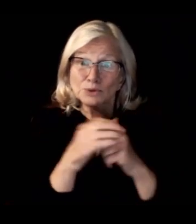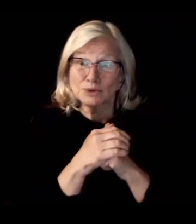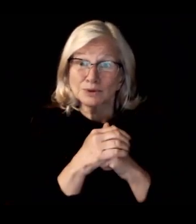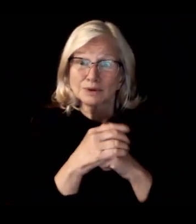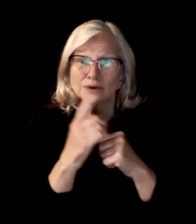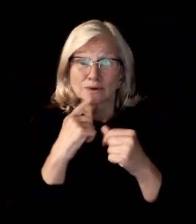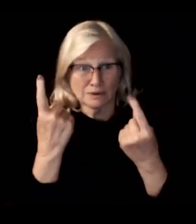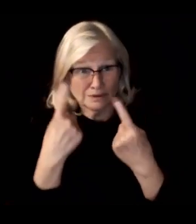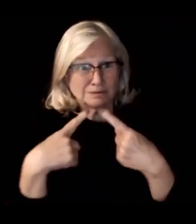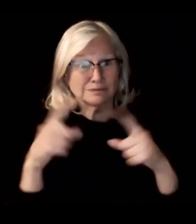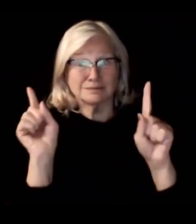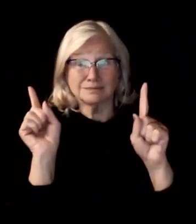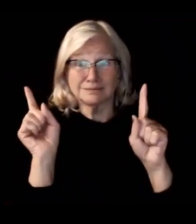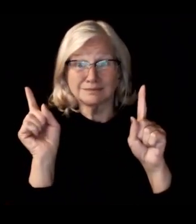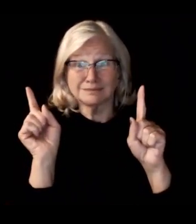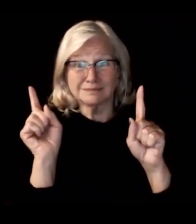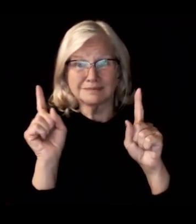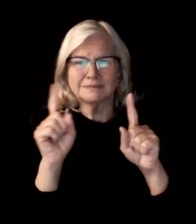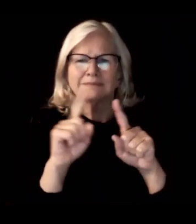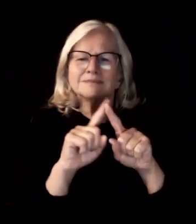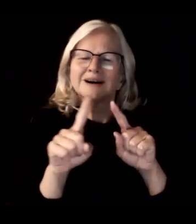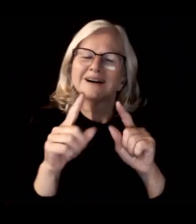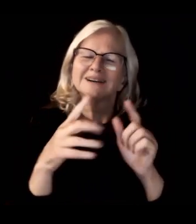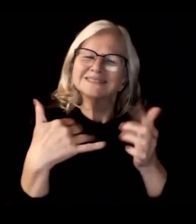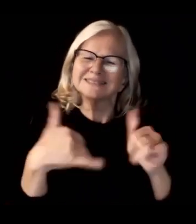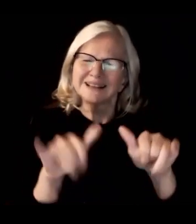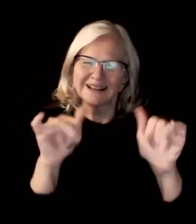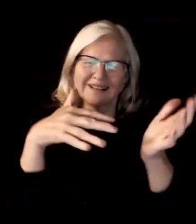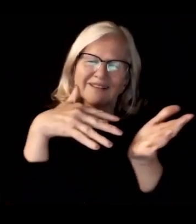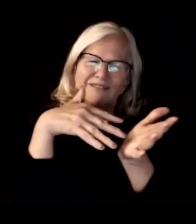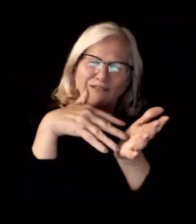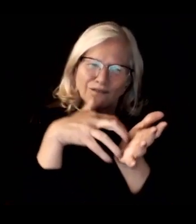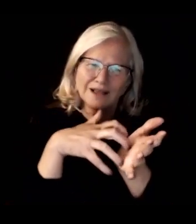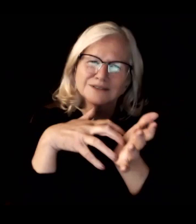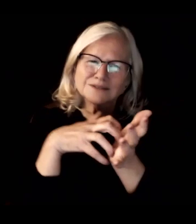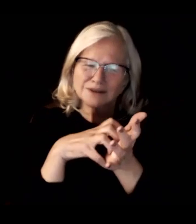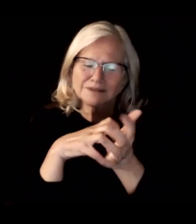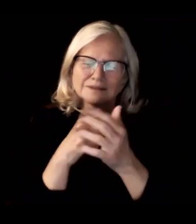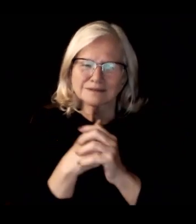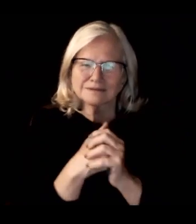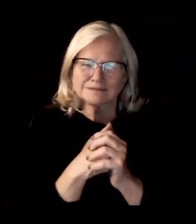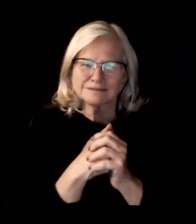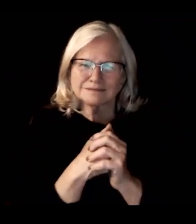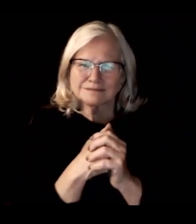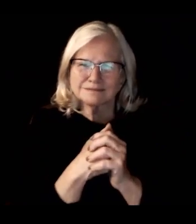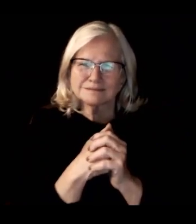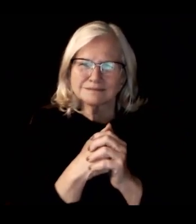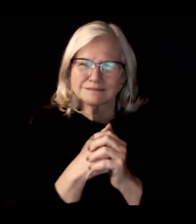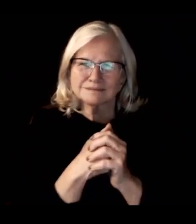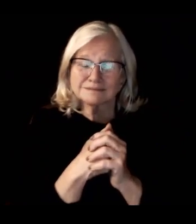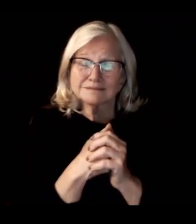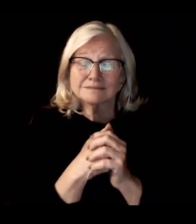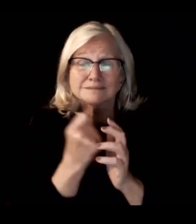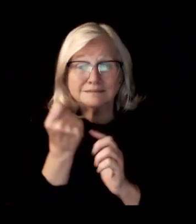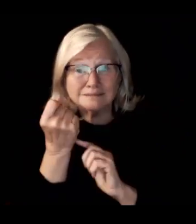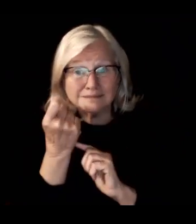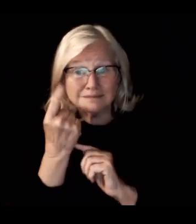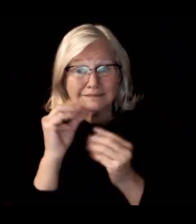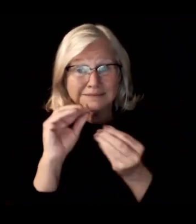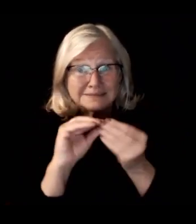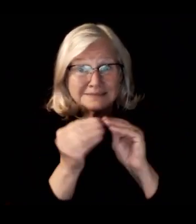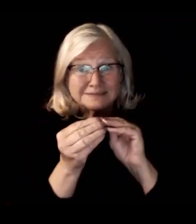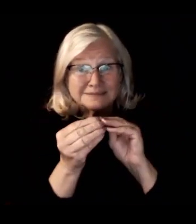strongest and most consistent infection control practices cannot withstand a blizzard of COVID in the community that surrounds